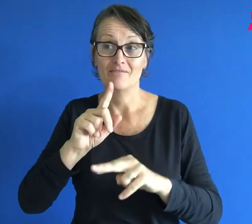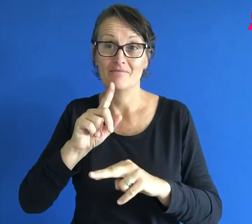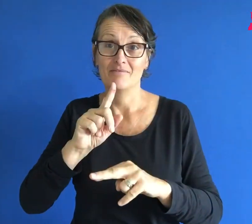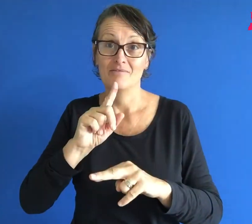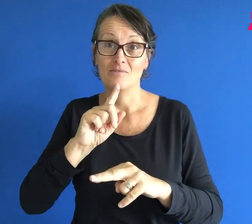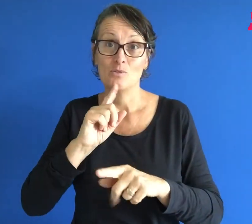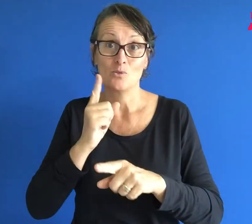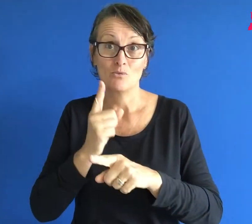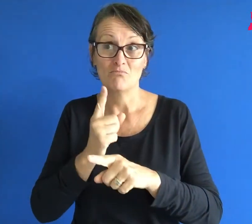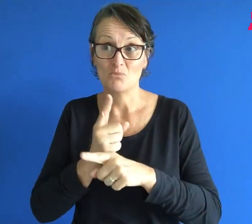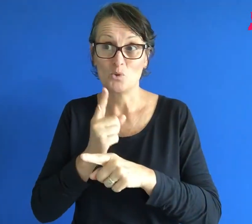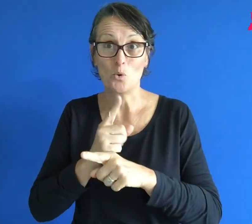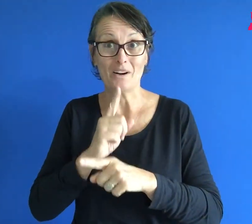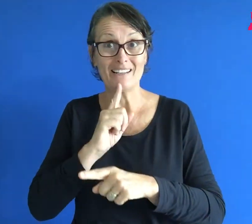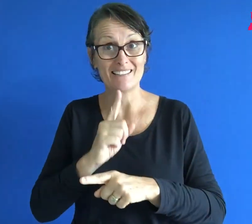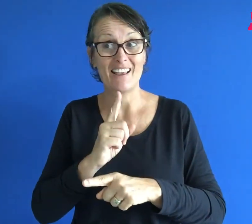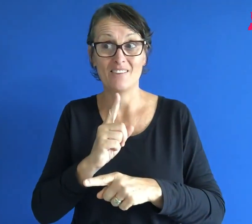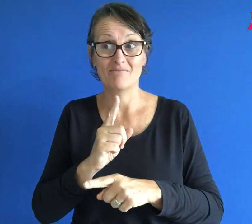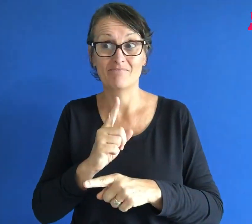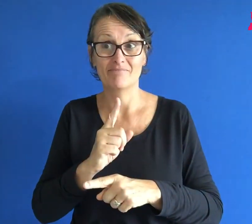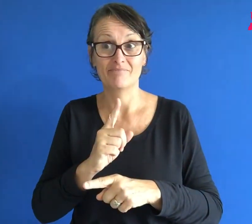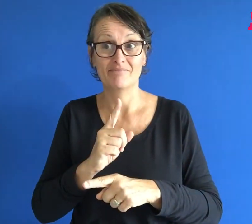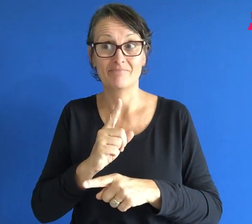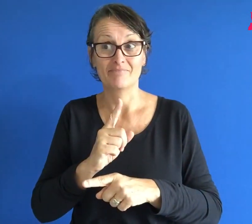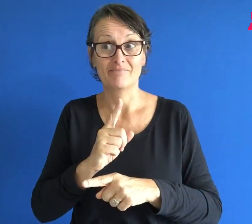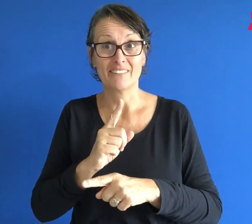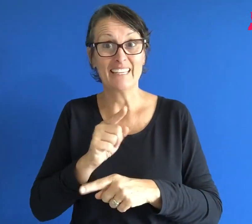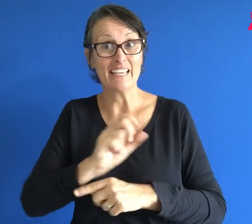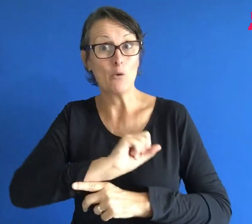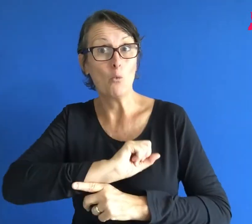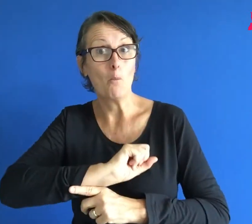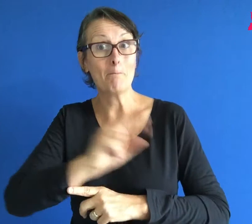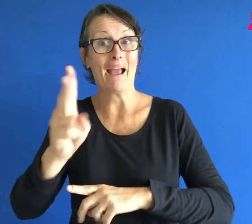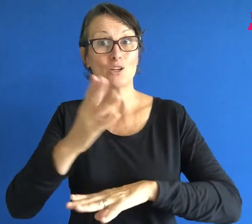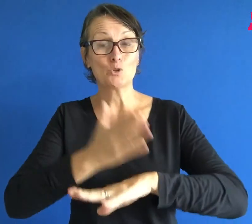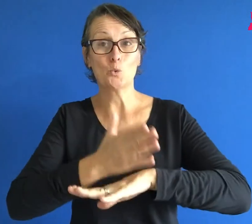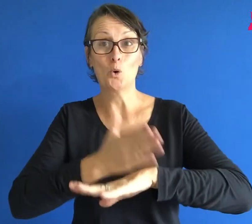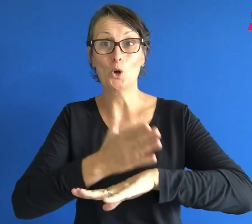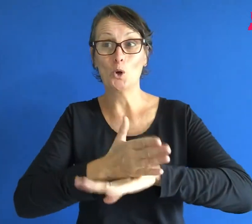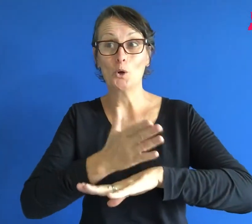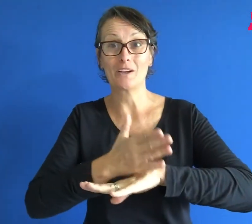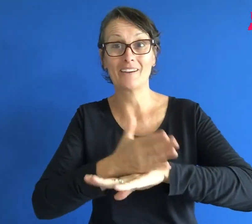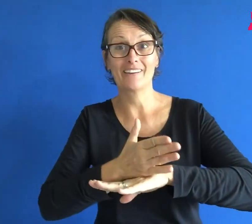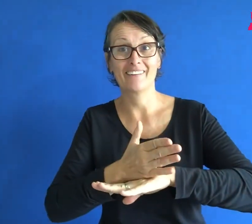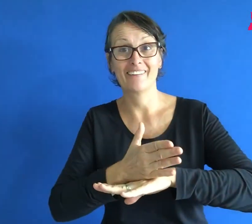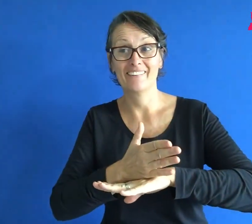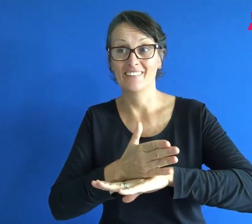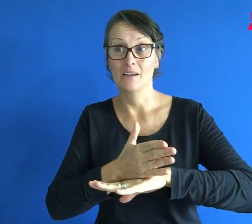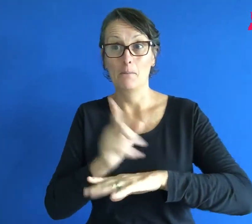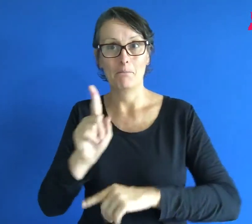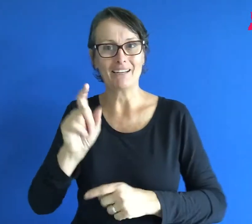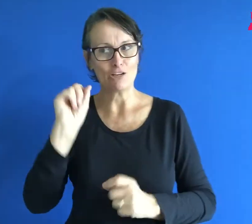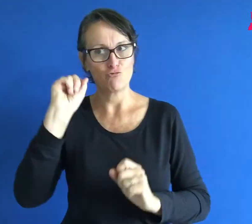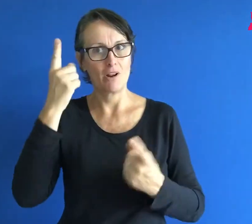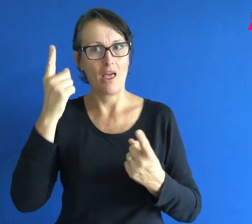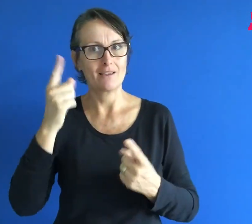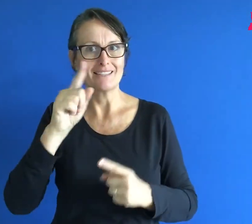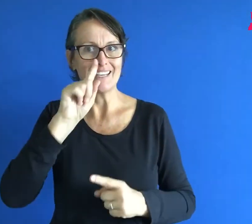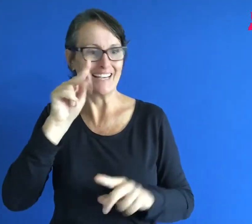out there and, you know, there was a situation where one of his colleagues said, you can stay in the truck, mate. This is not going to work this bit for you,